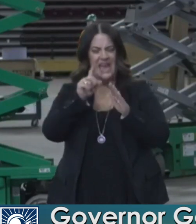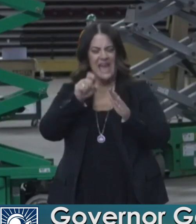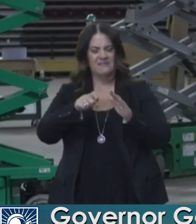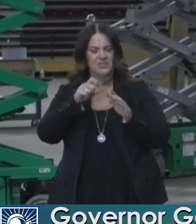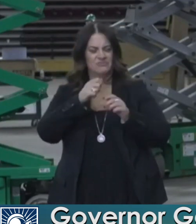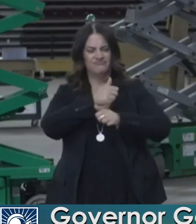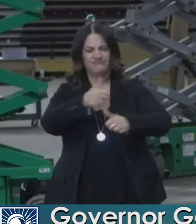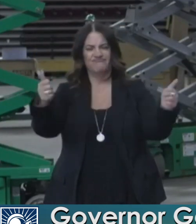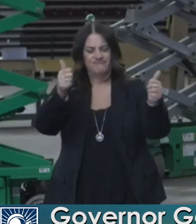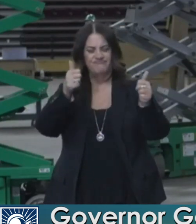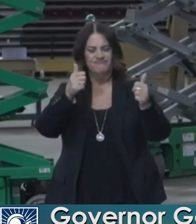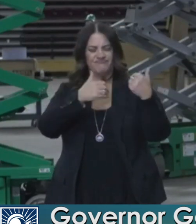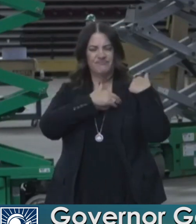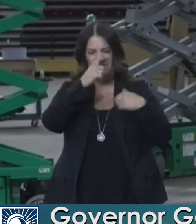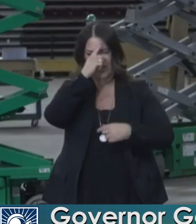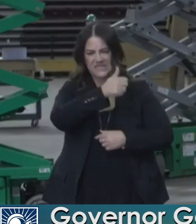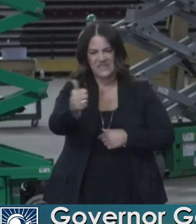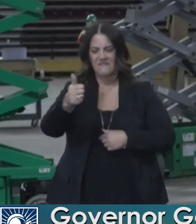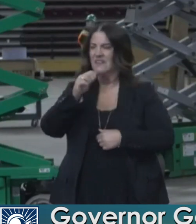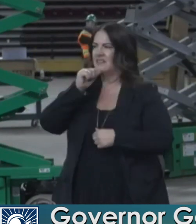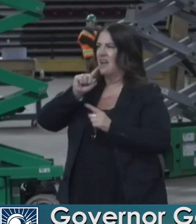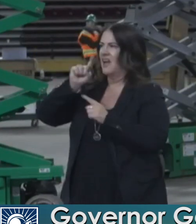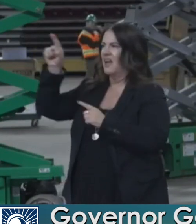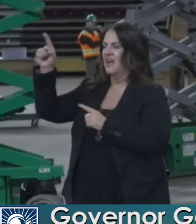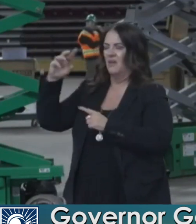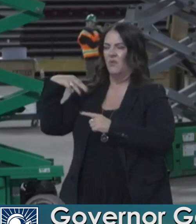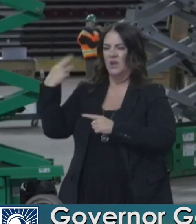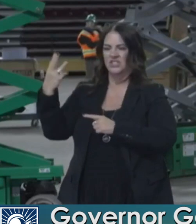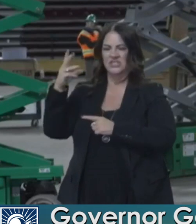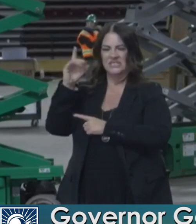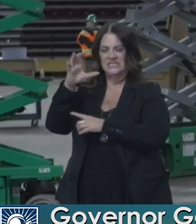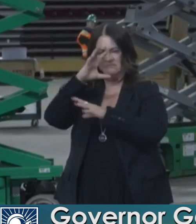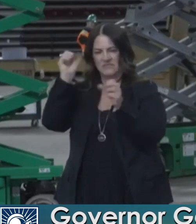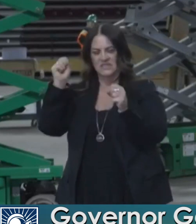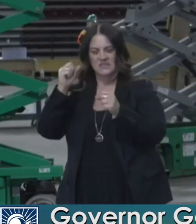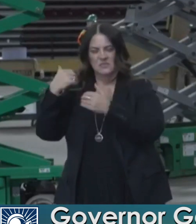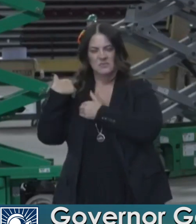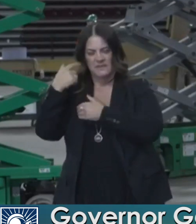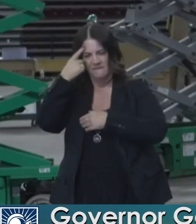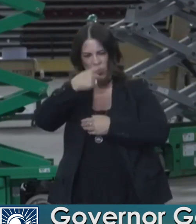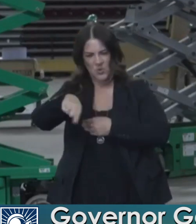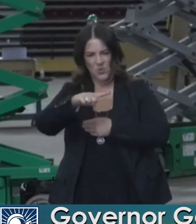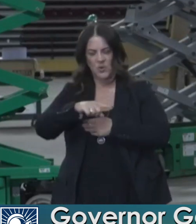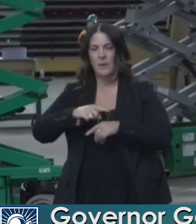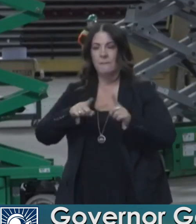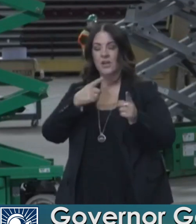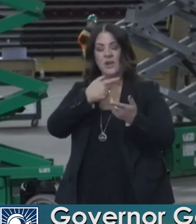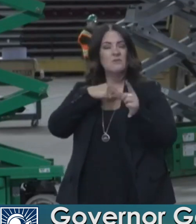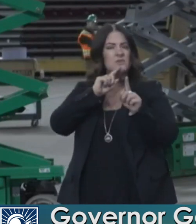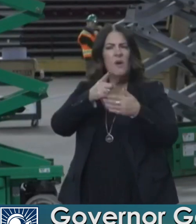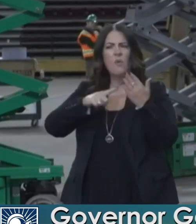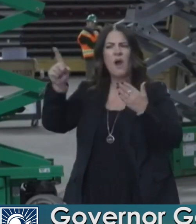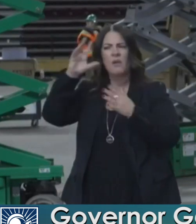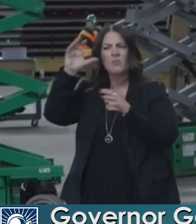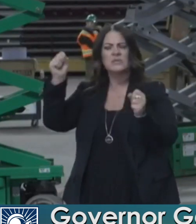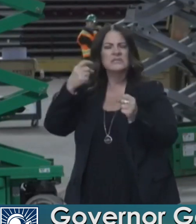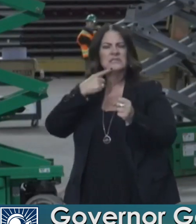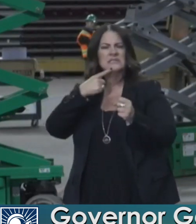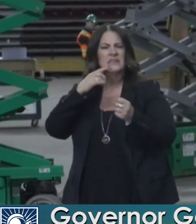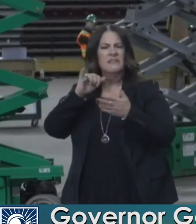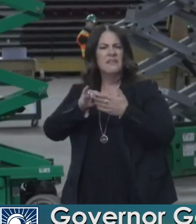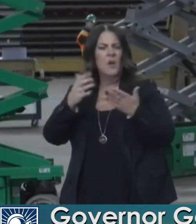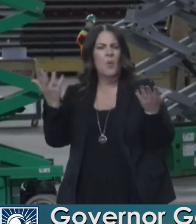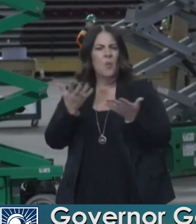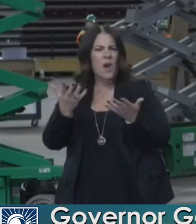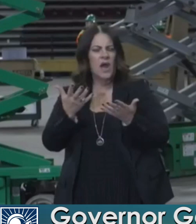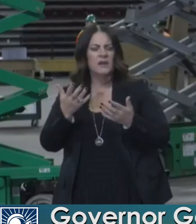federal government? And are you sending a message to the Trump administration that California can not only take care of itself, but the nation too? No, that's not